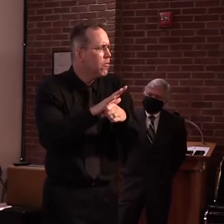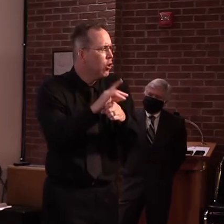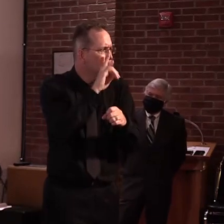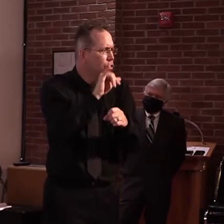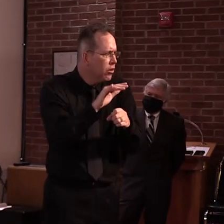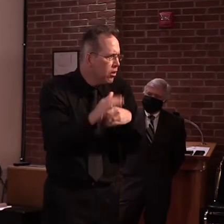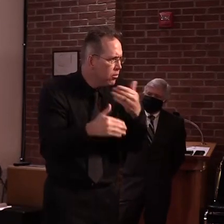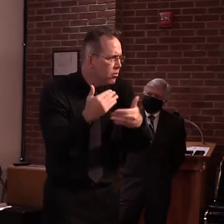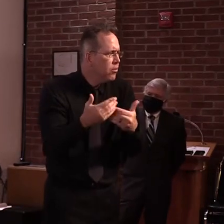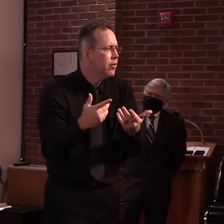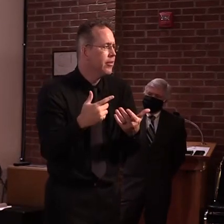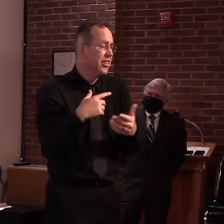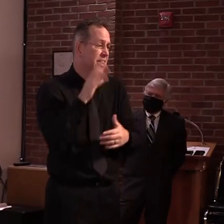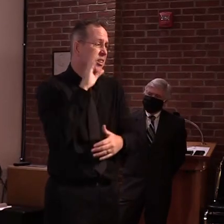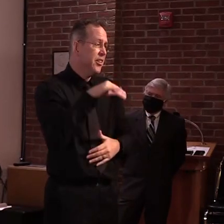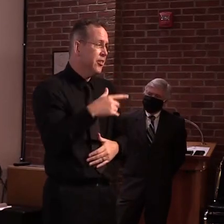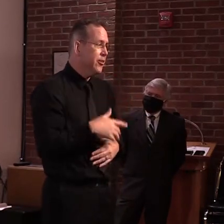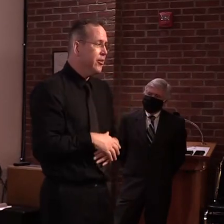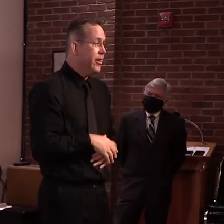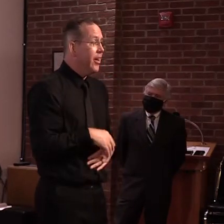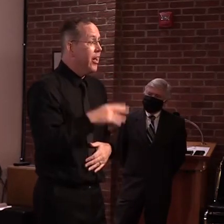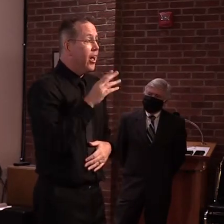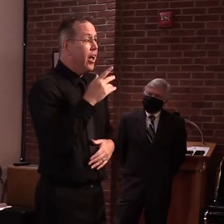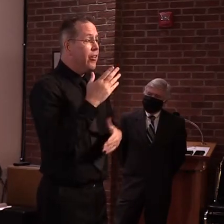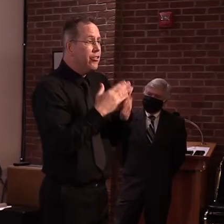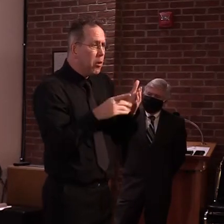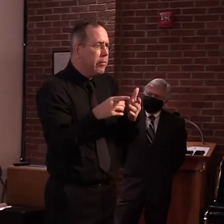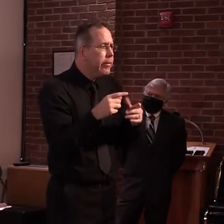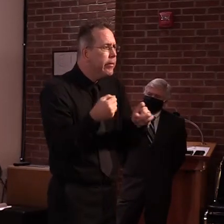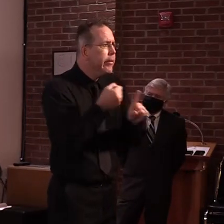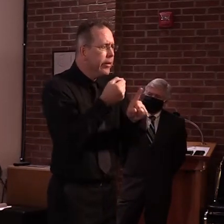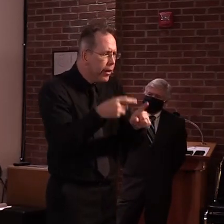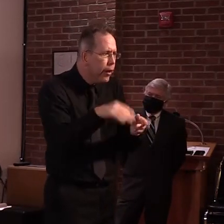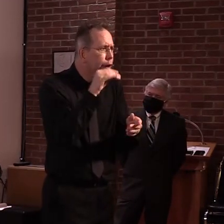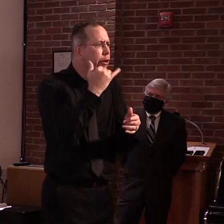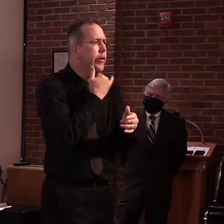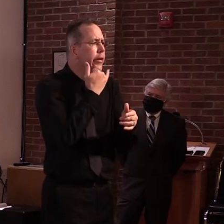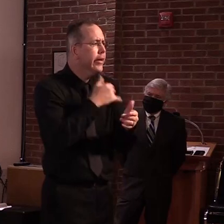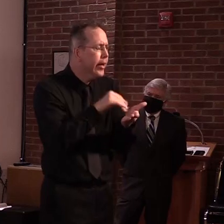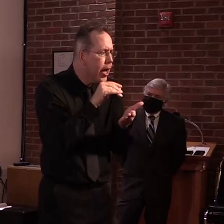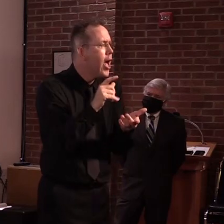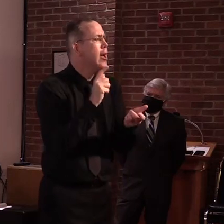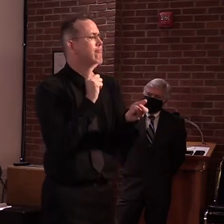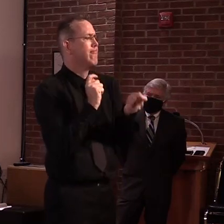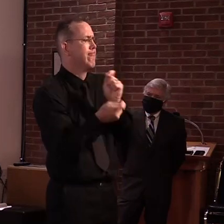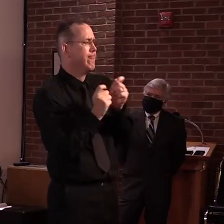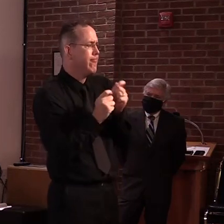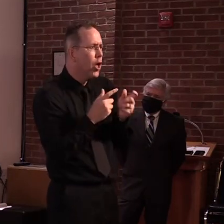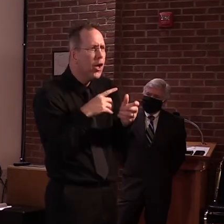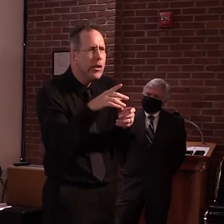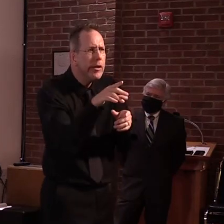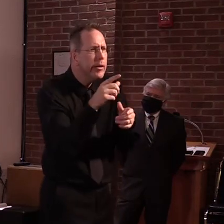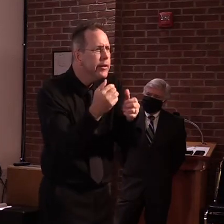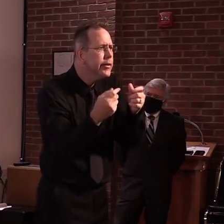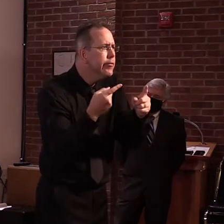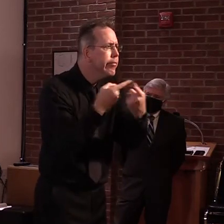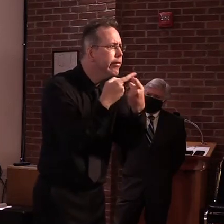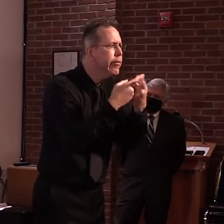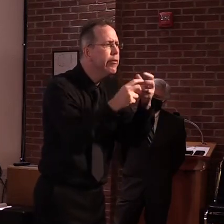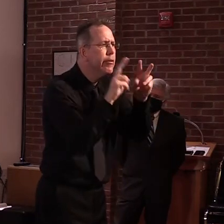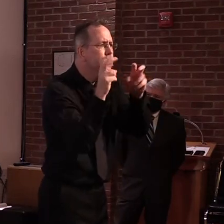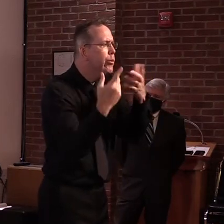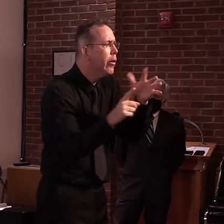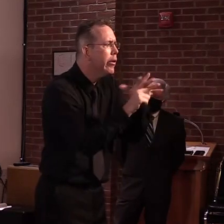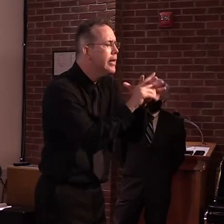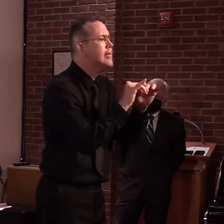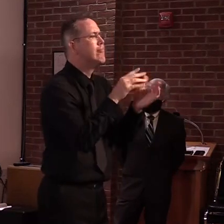perfectly frank, mistakes we may have made in the past, other states have made in the past, basing it on some of what they've done